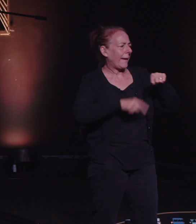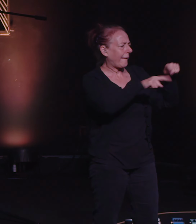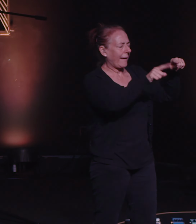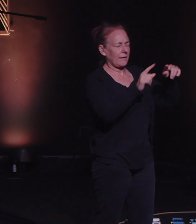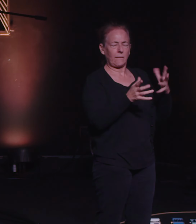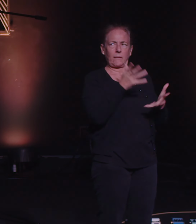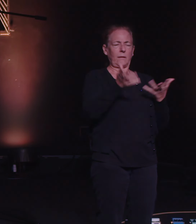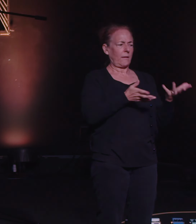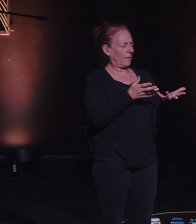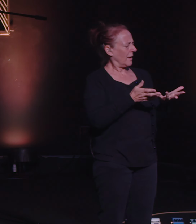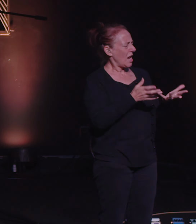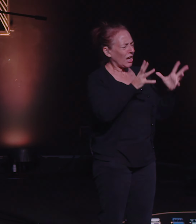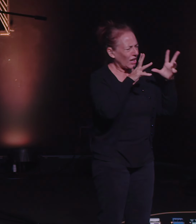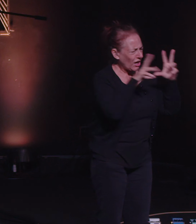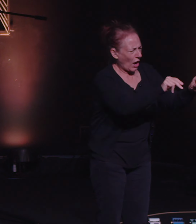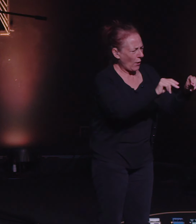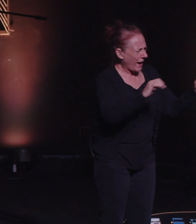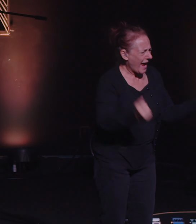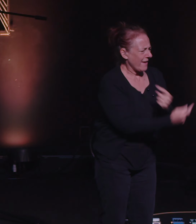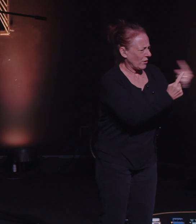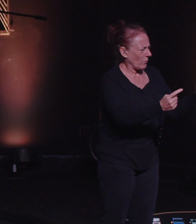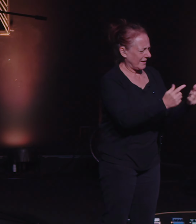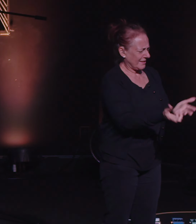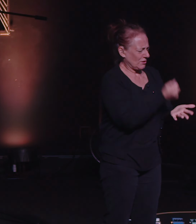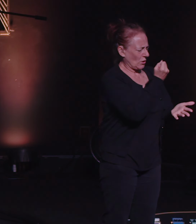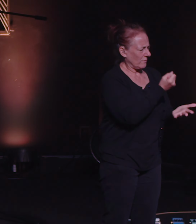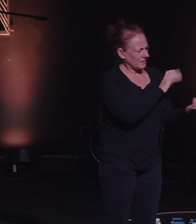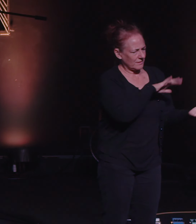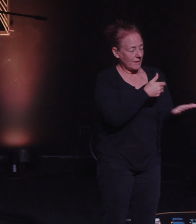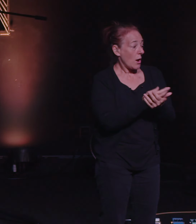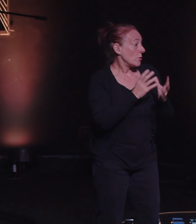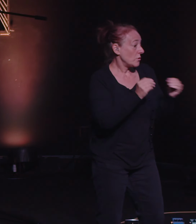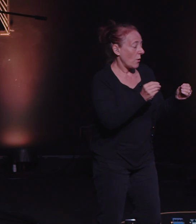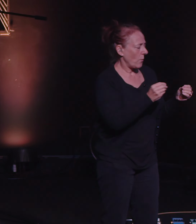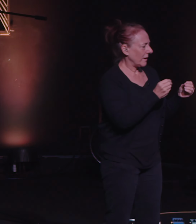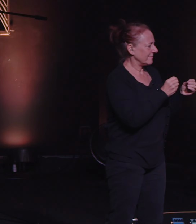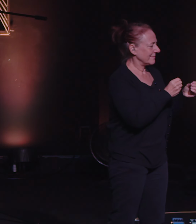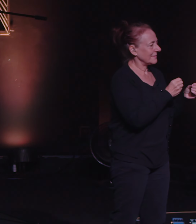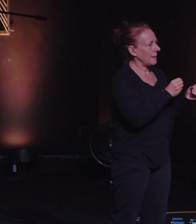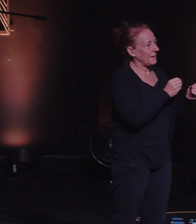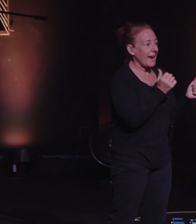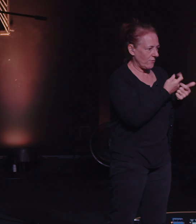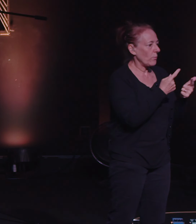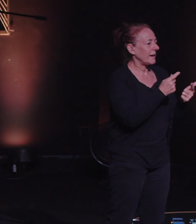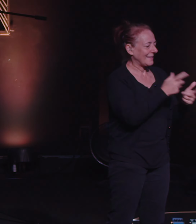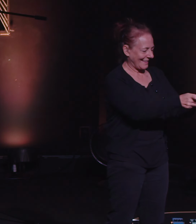and everybody deserves, actually nobody deserves a homecoming with Jesus, but